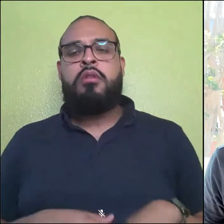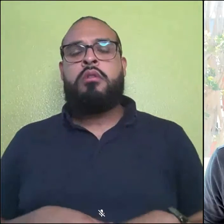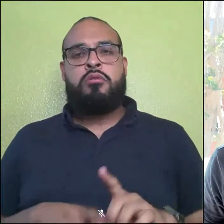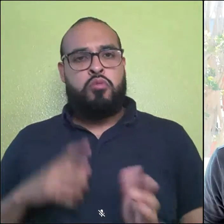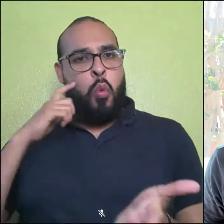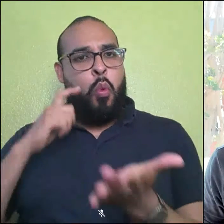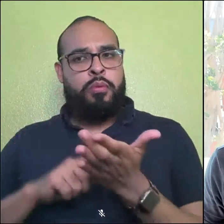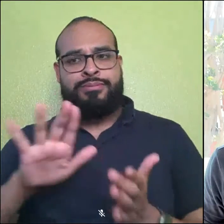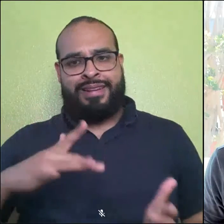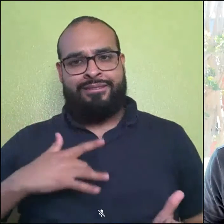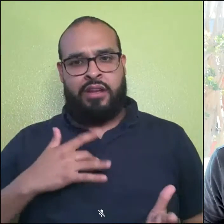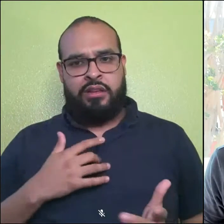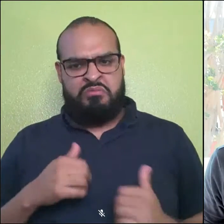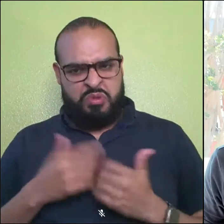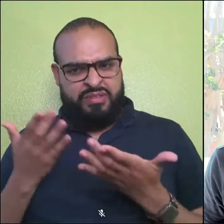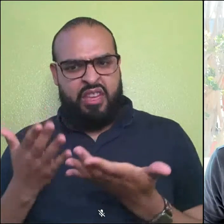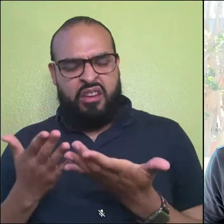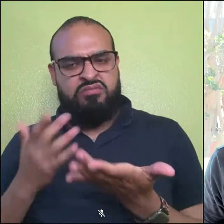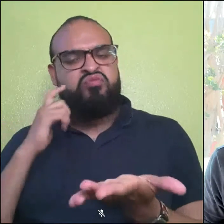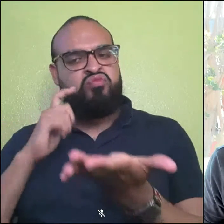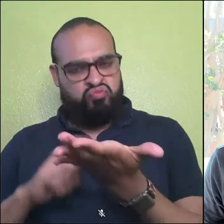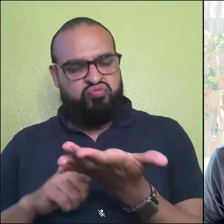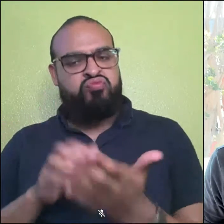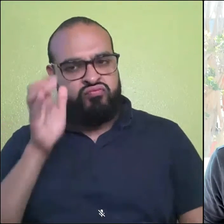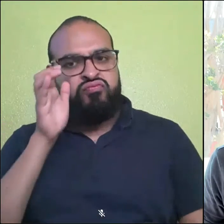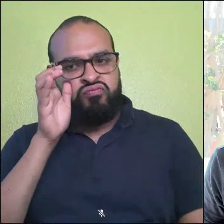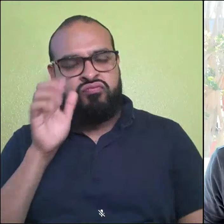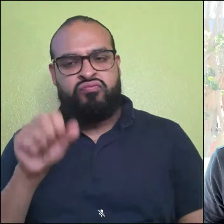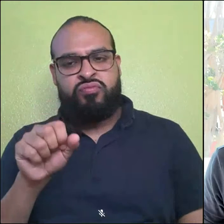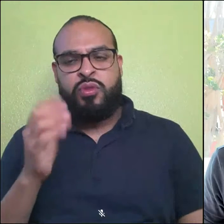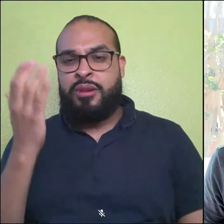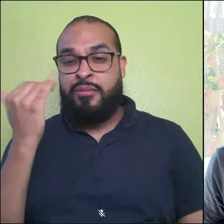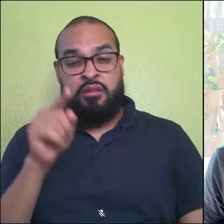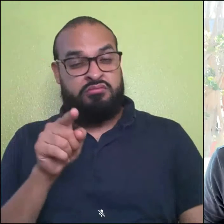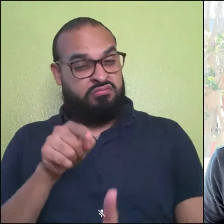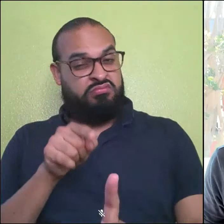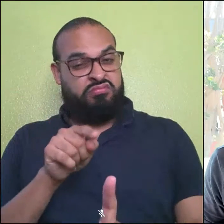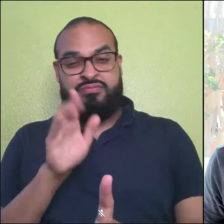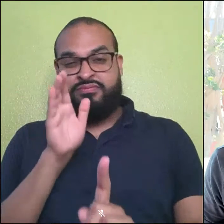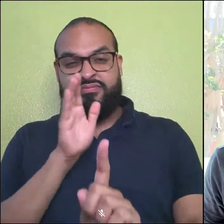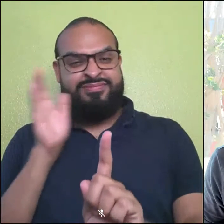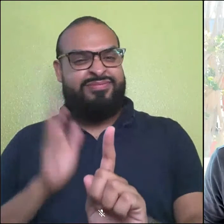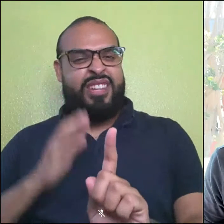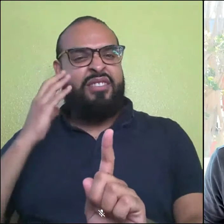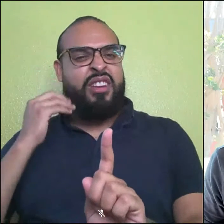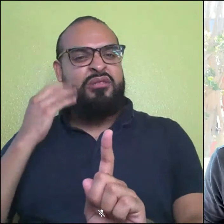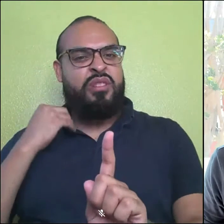one has really ever been with him or paid attention to him in that capacity.